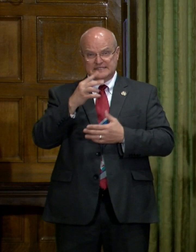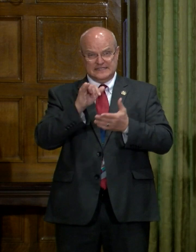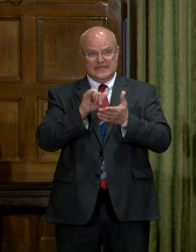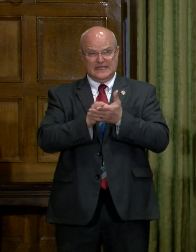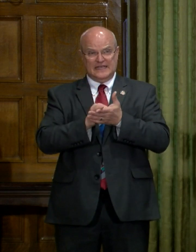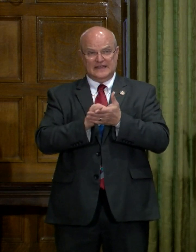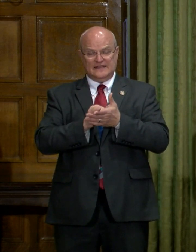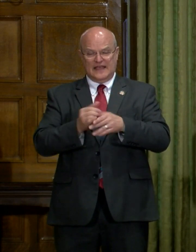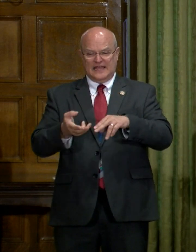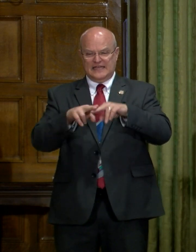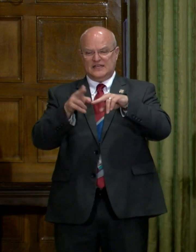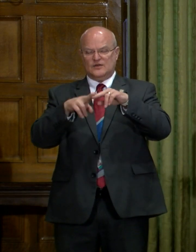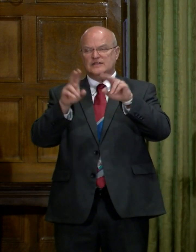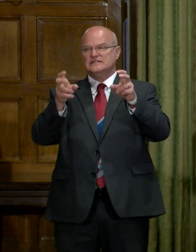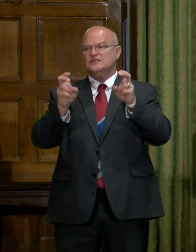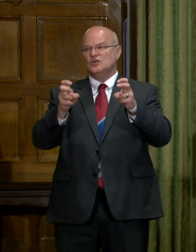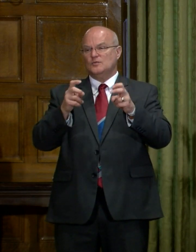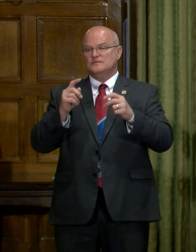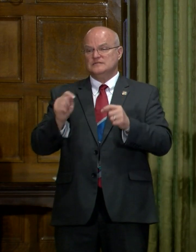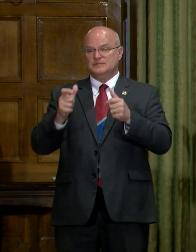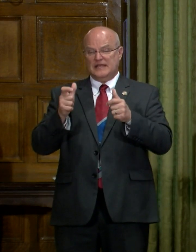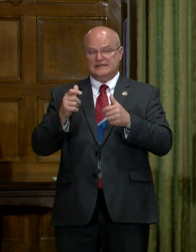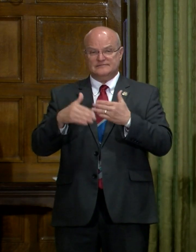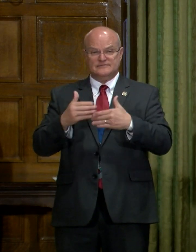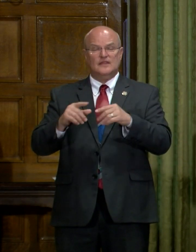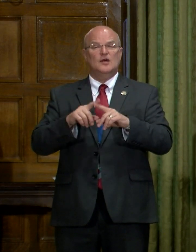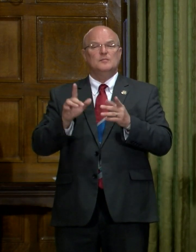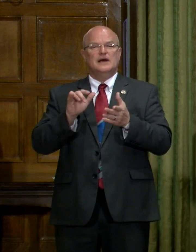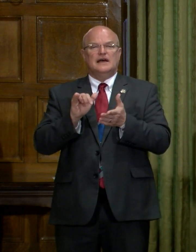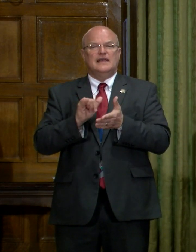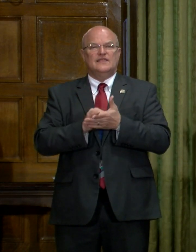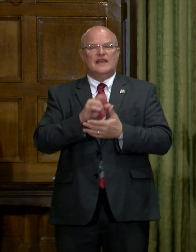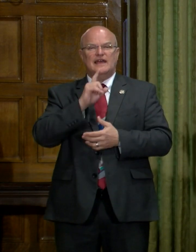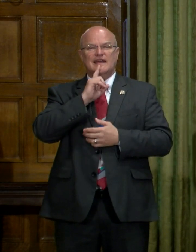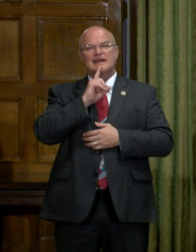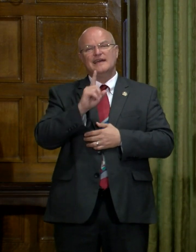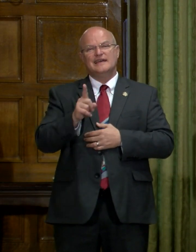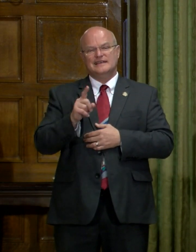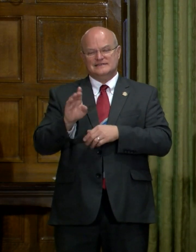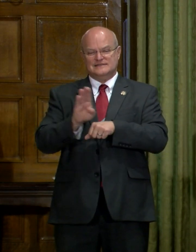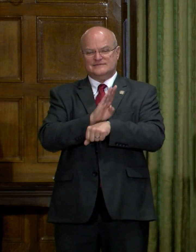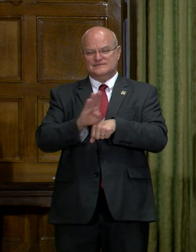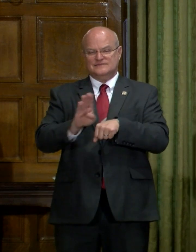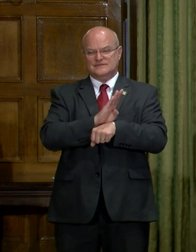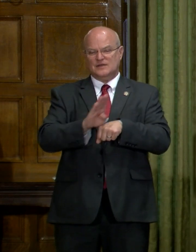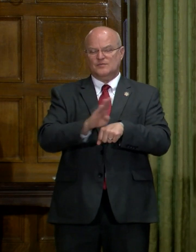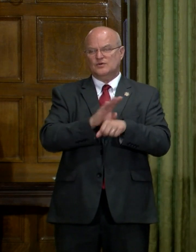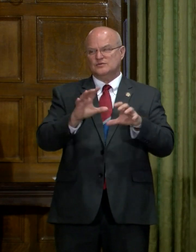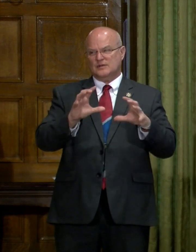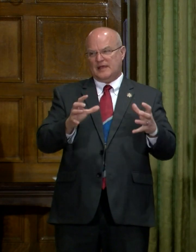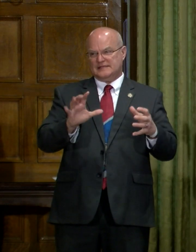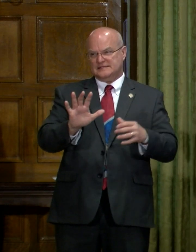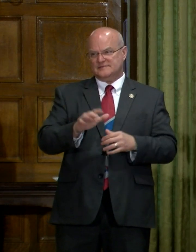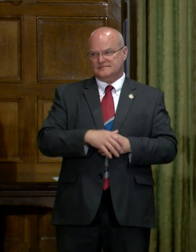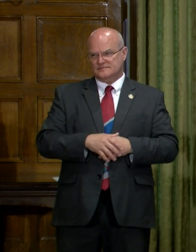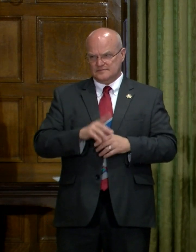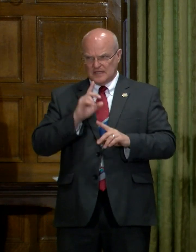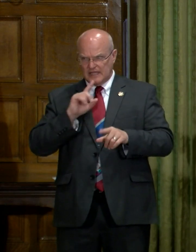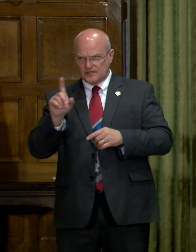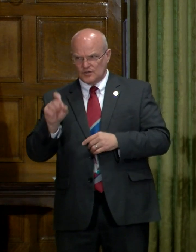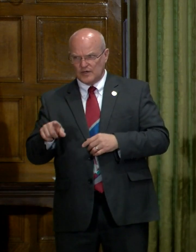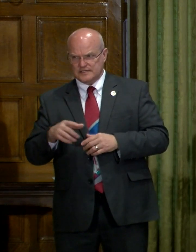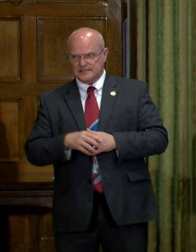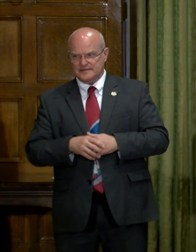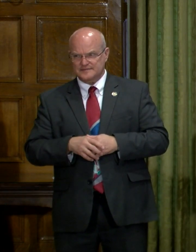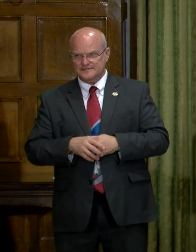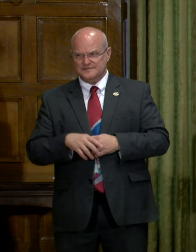that increase in terms of speed, but that is a commercial capacity. Did I answer your